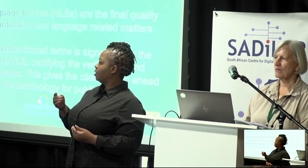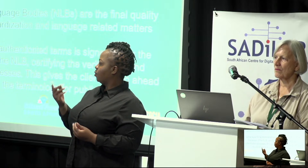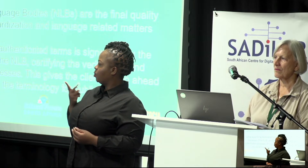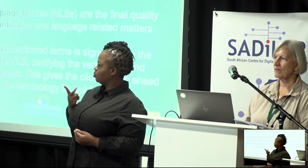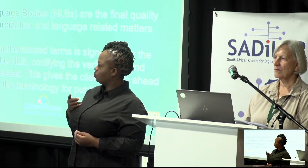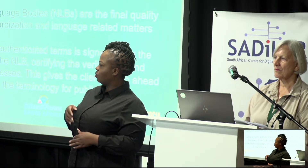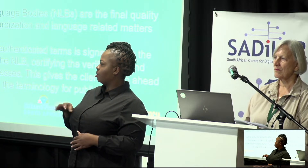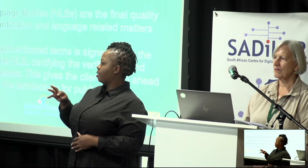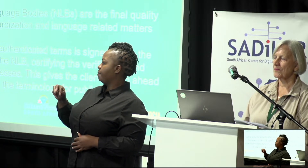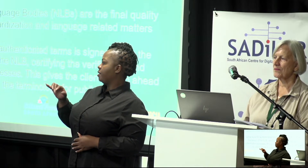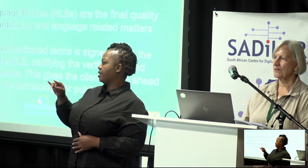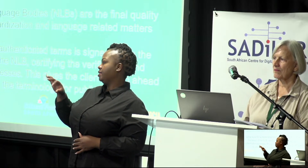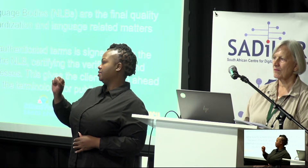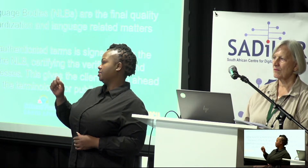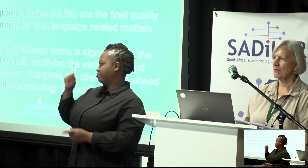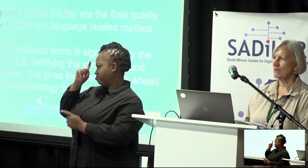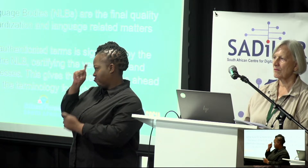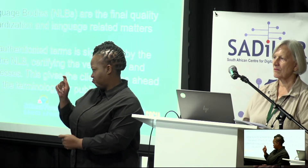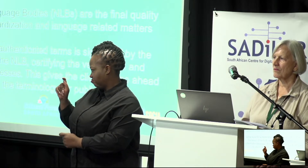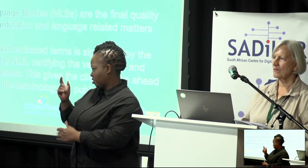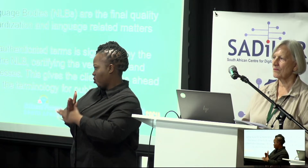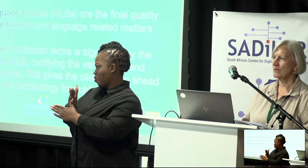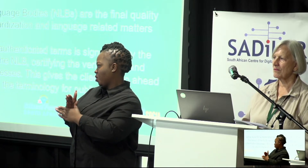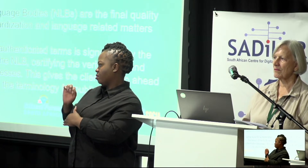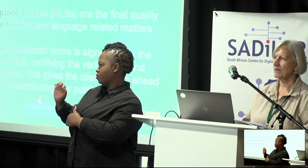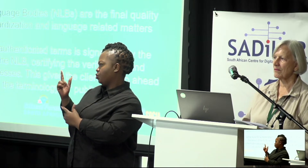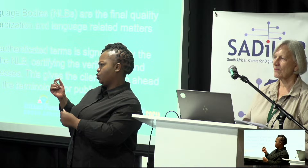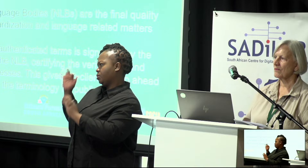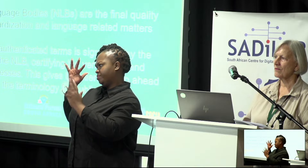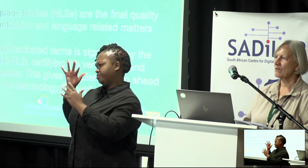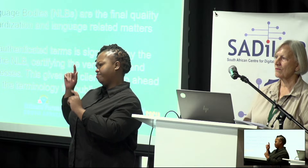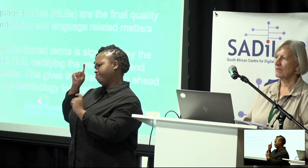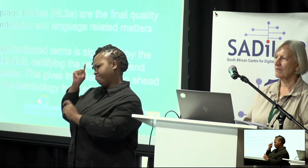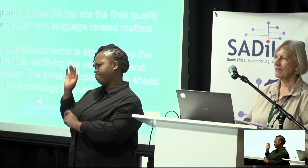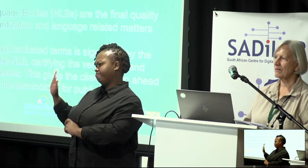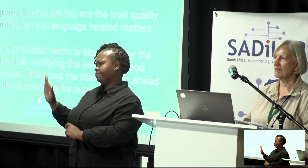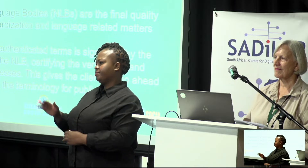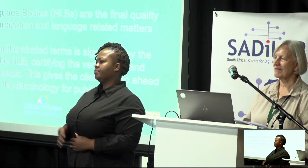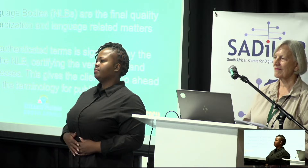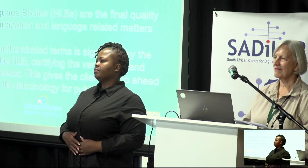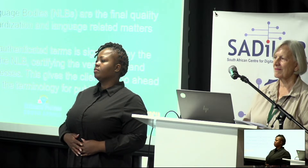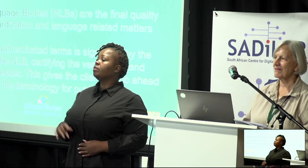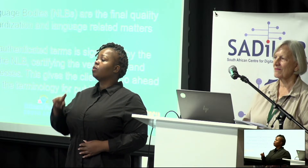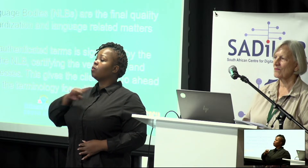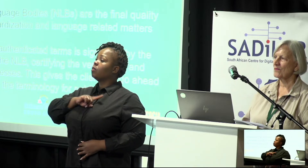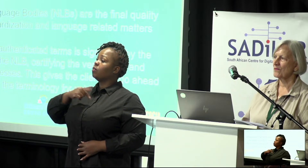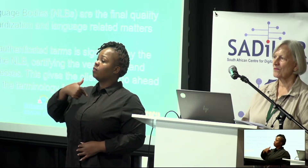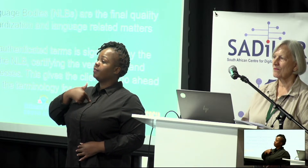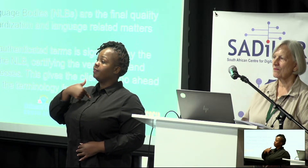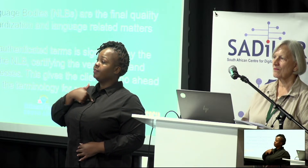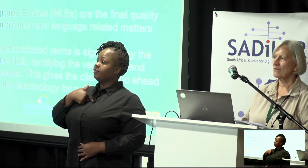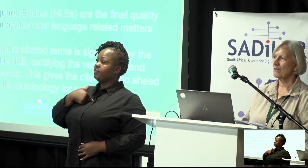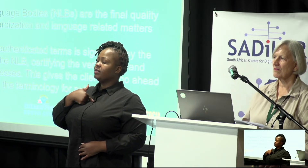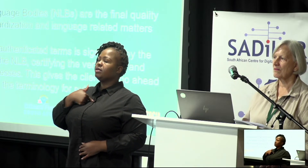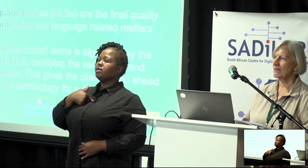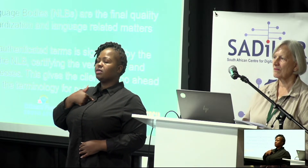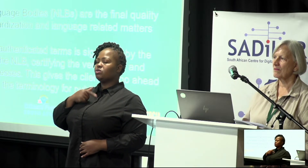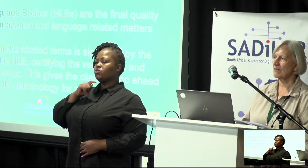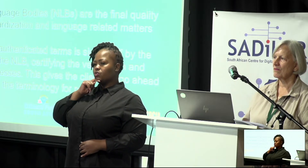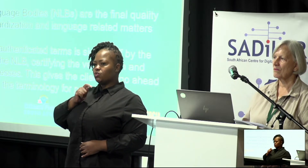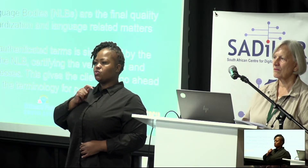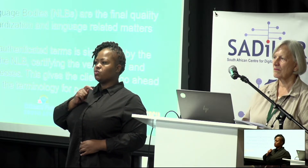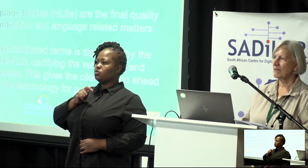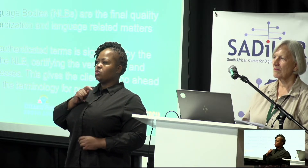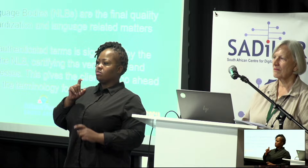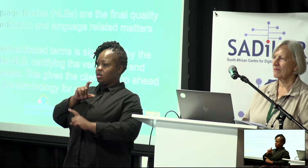acknowledge the work that you are doing. Thank you very much for that. As a custodian of traditions and customs